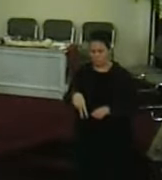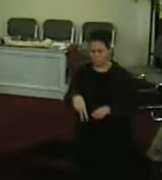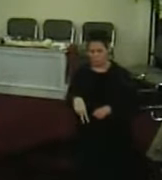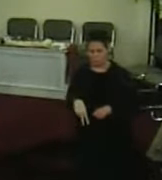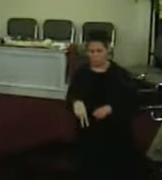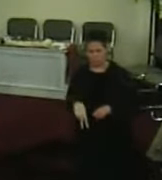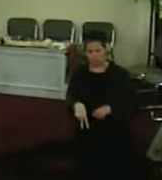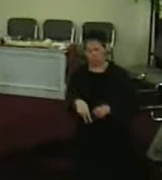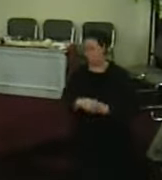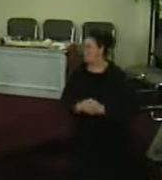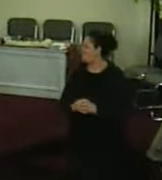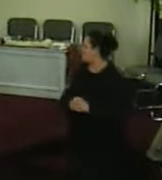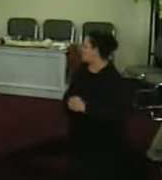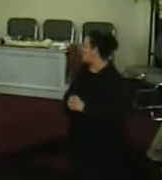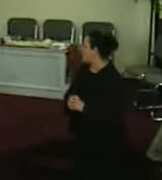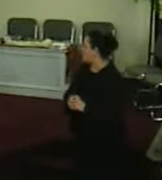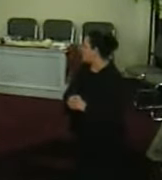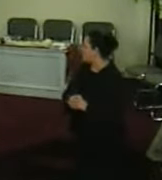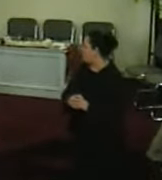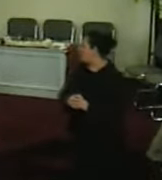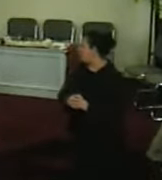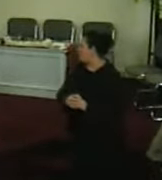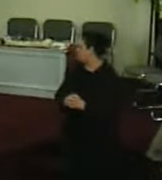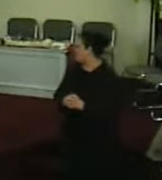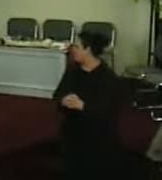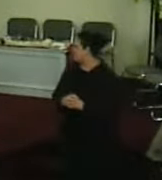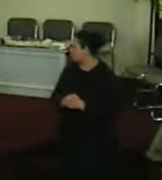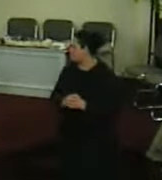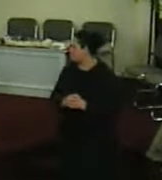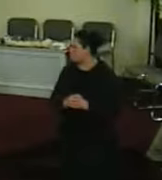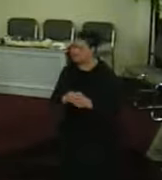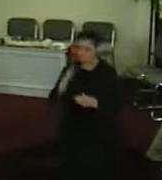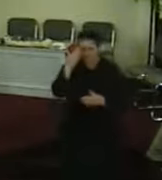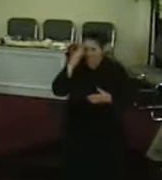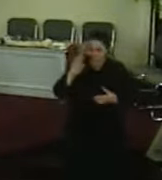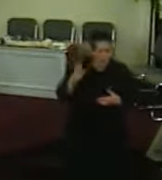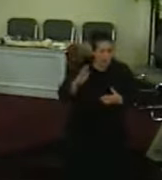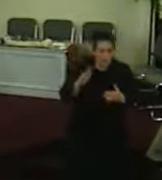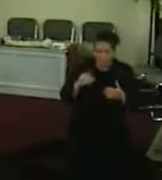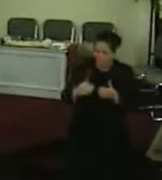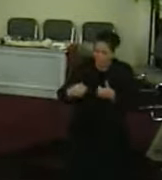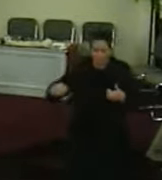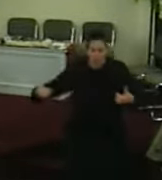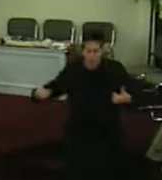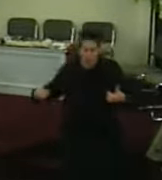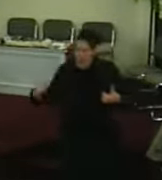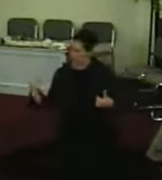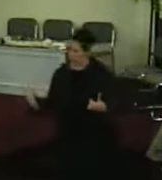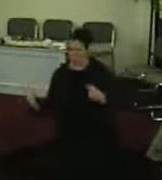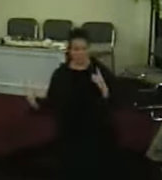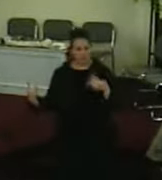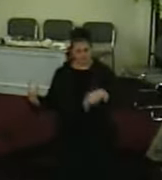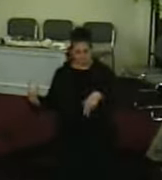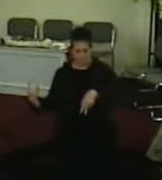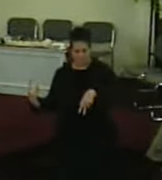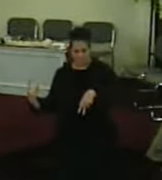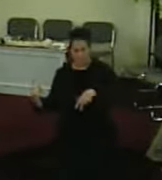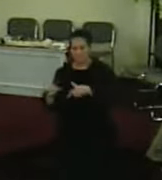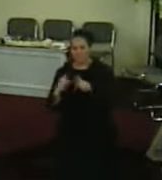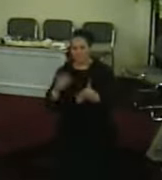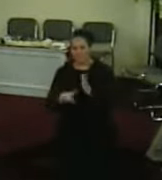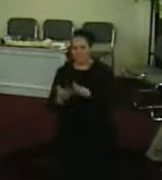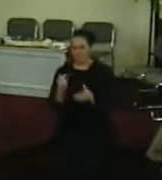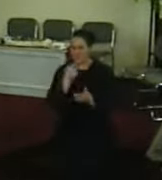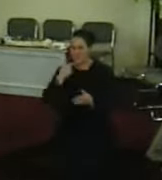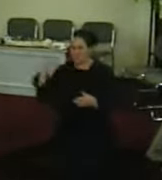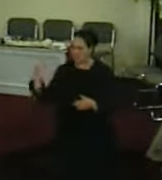Jesus, I would like to have been there because I don't know how far apart they were. But the Bible says Jesus stretched out his hand and caught him. That might have